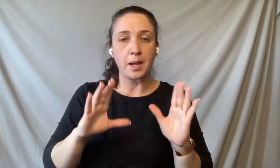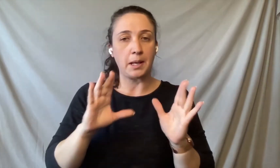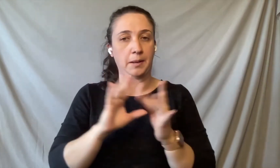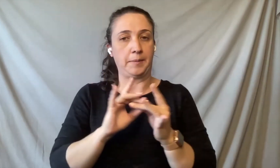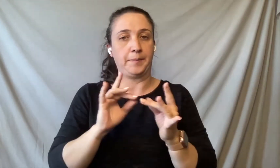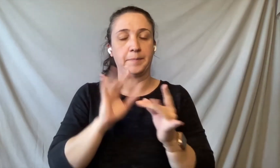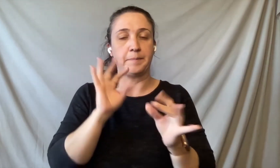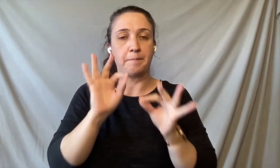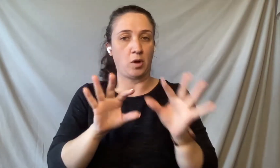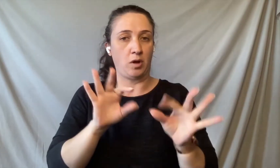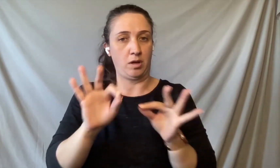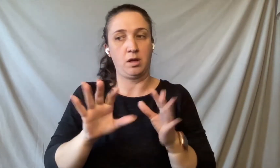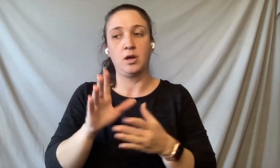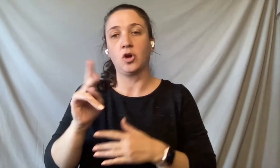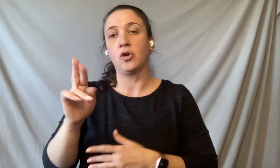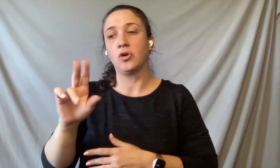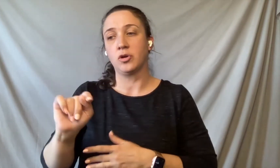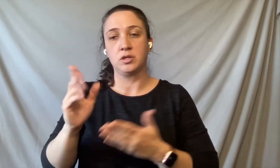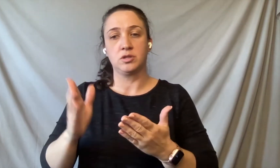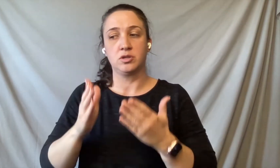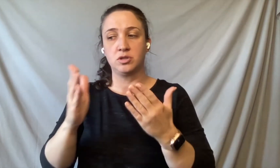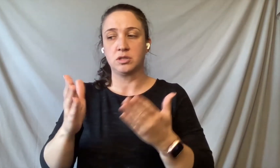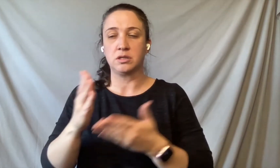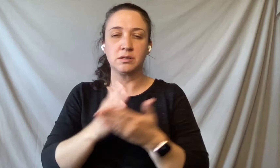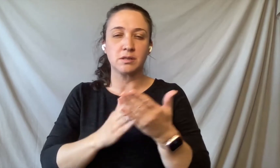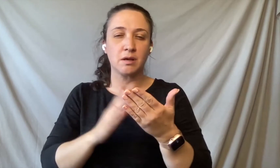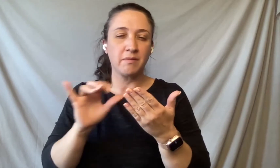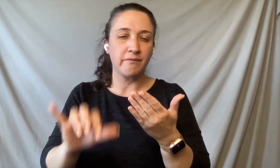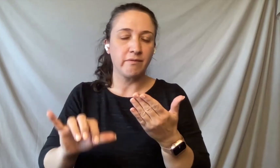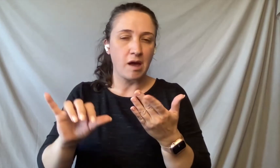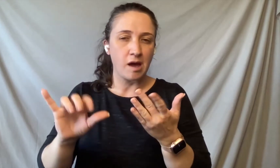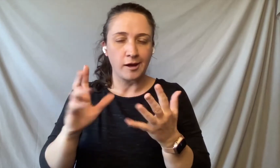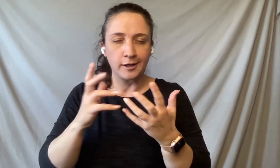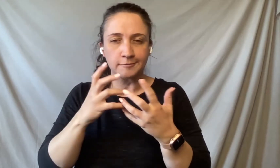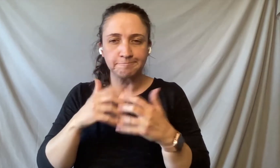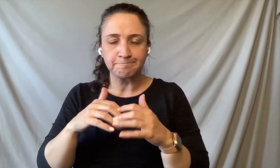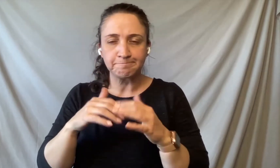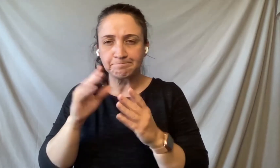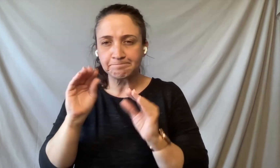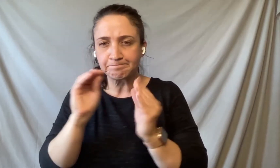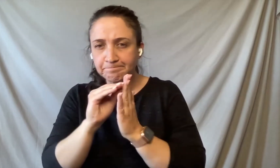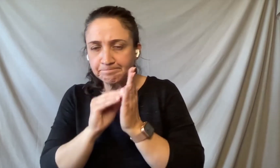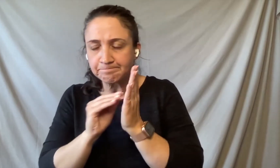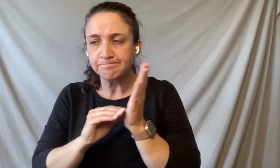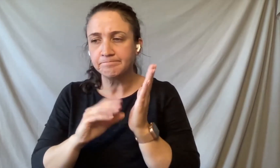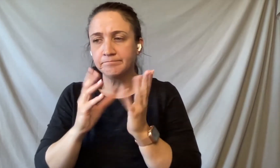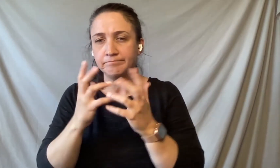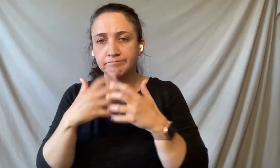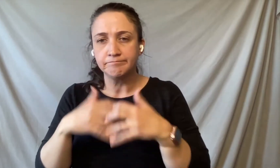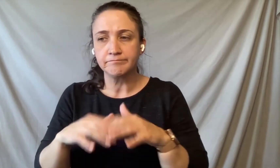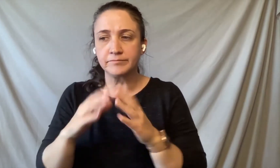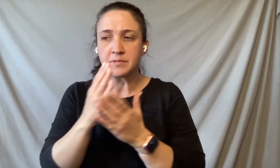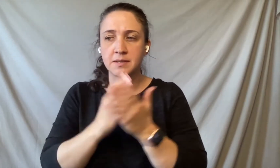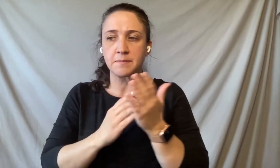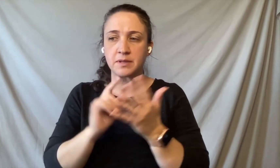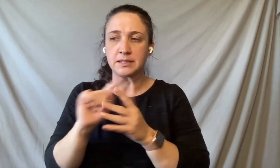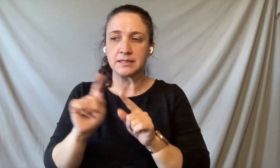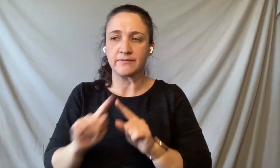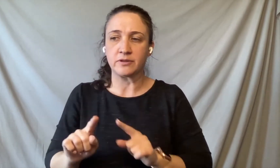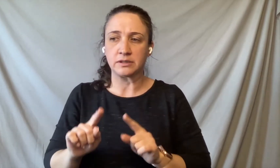suggested some of that, kind of putting together some of these different items, which I think is a great